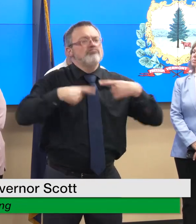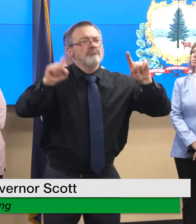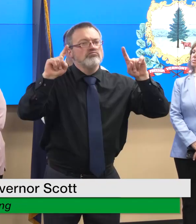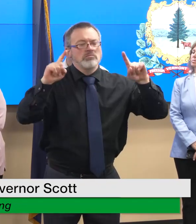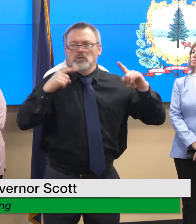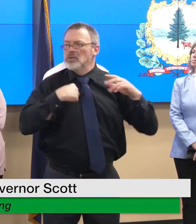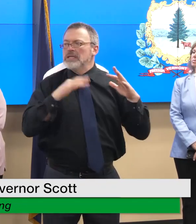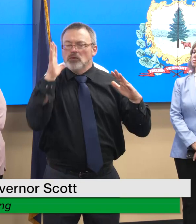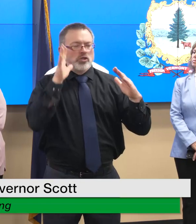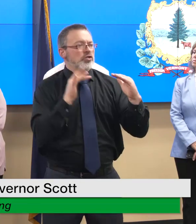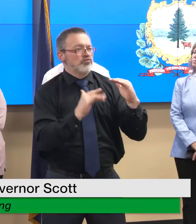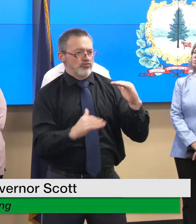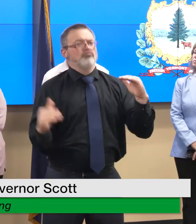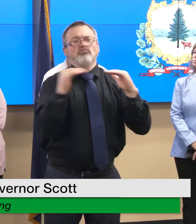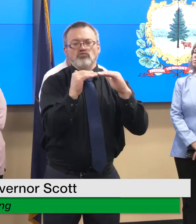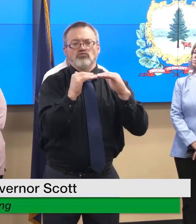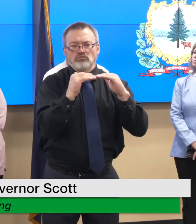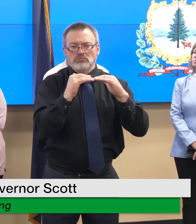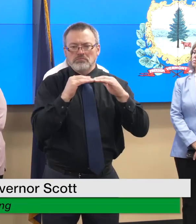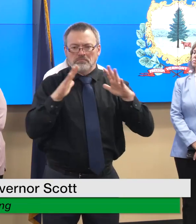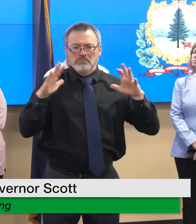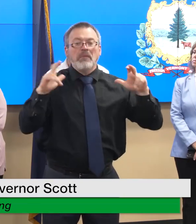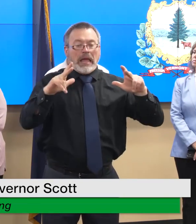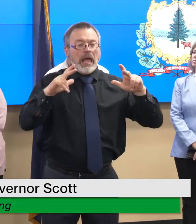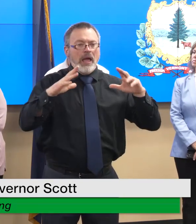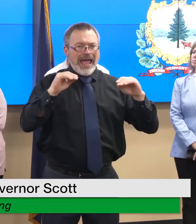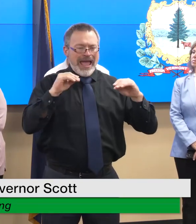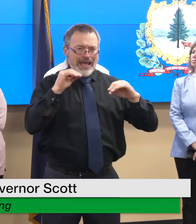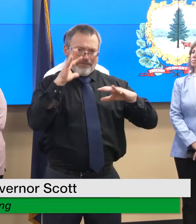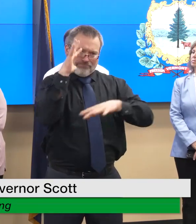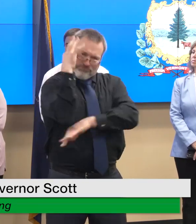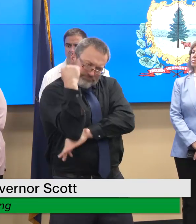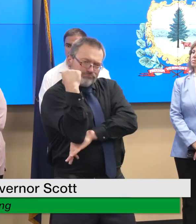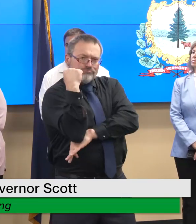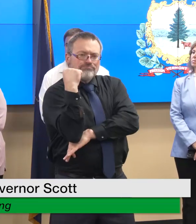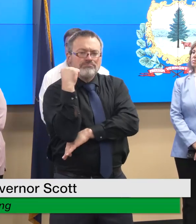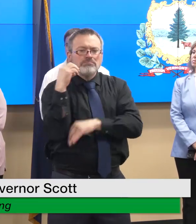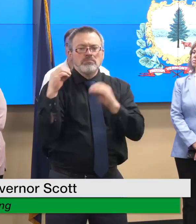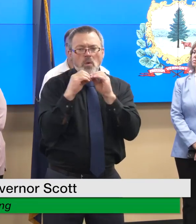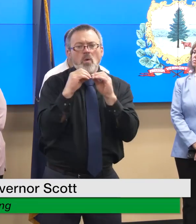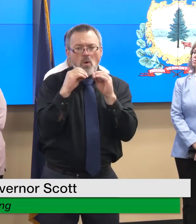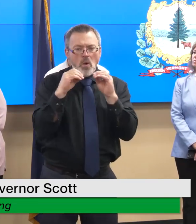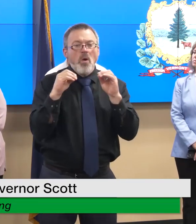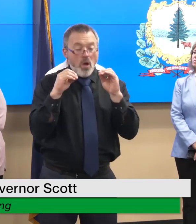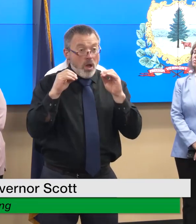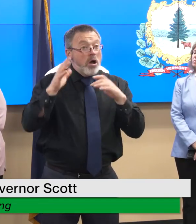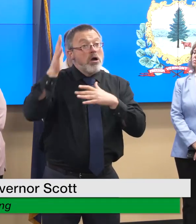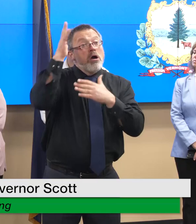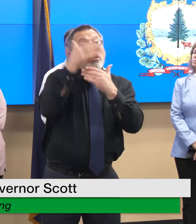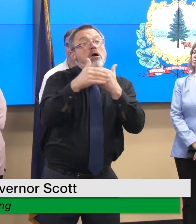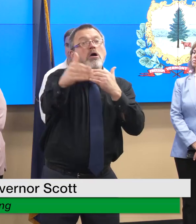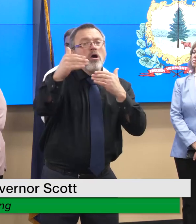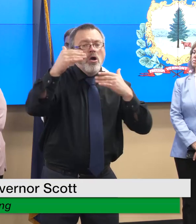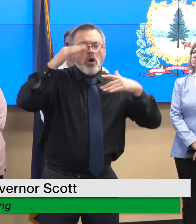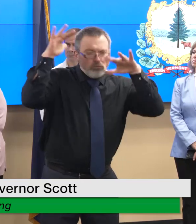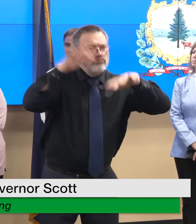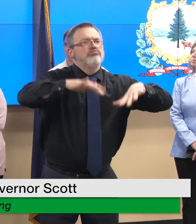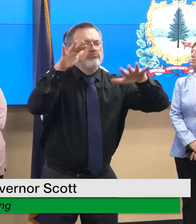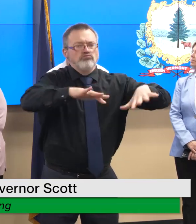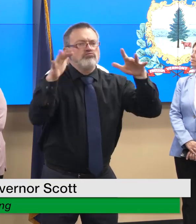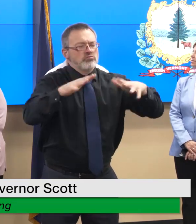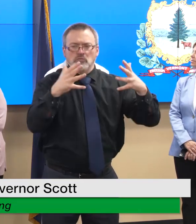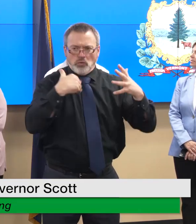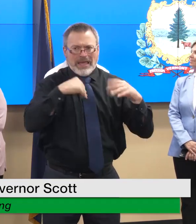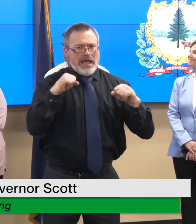resiliency, and put ourselves in a better position to withstand future storms. With that, I'll now turn it over to